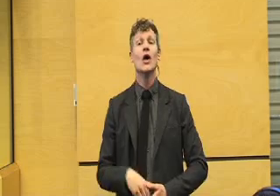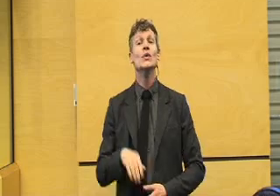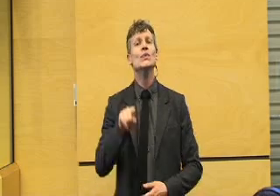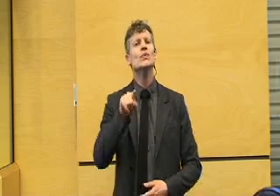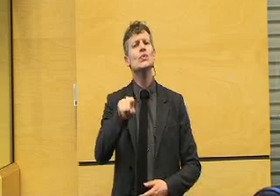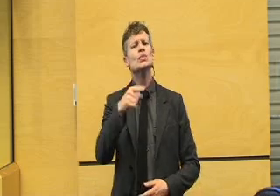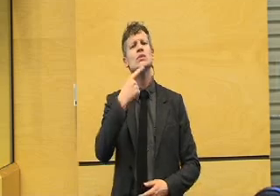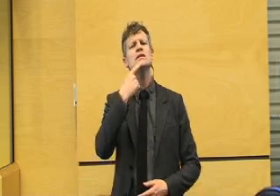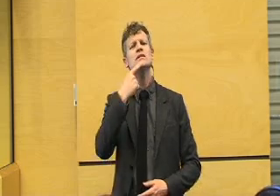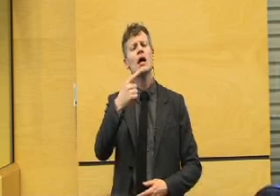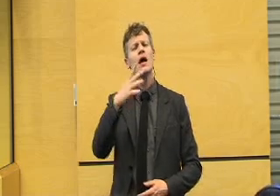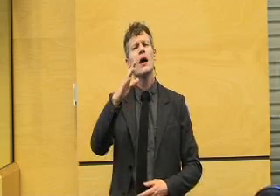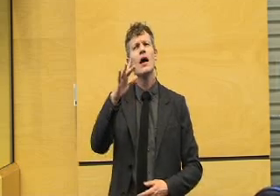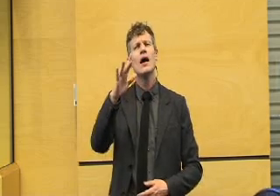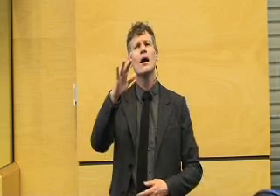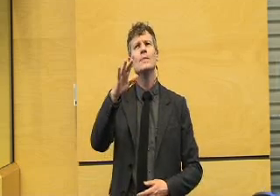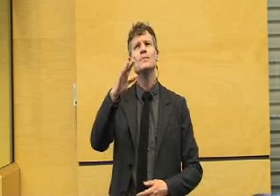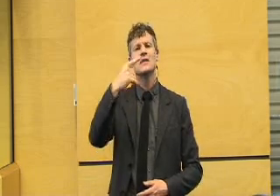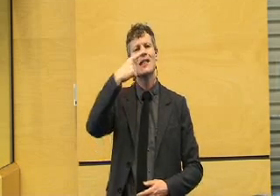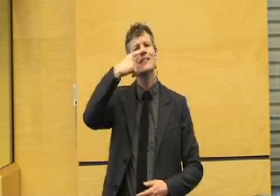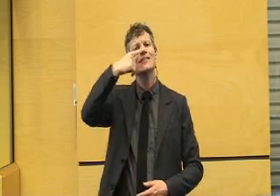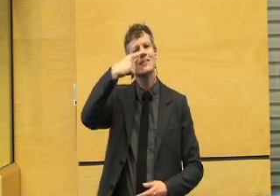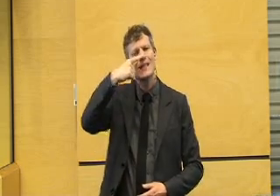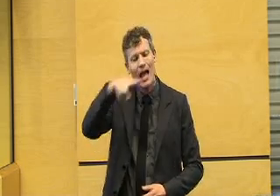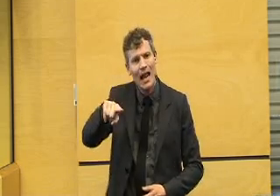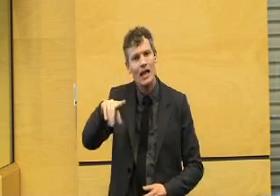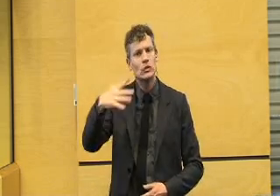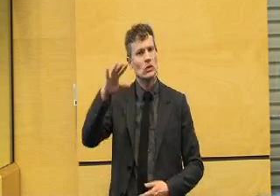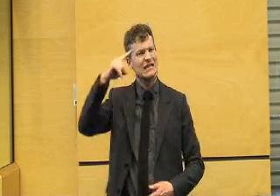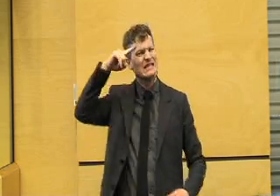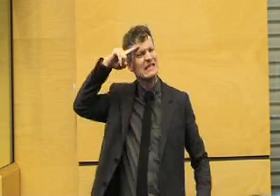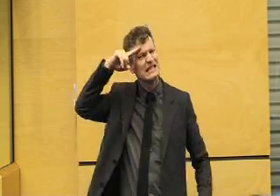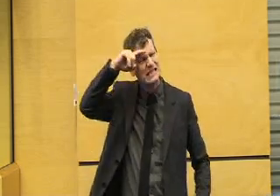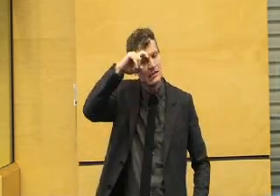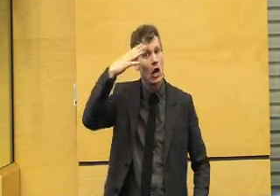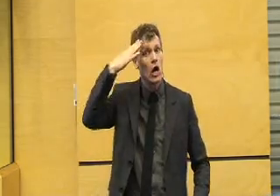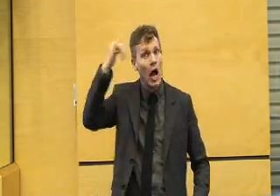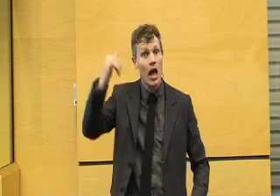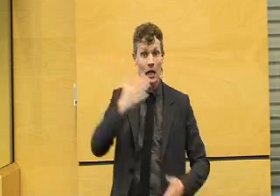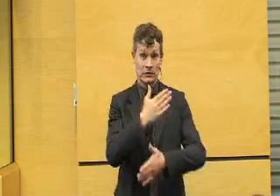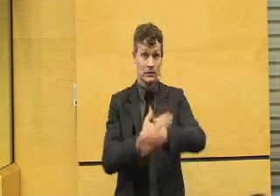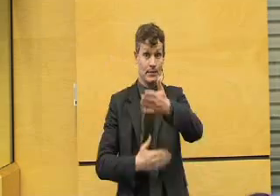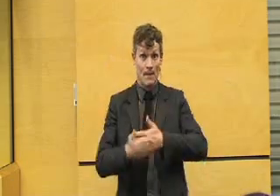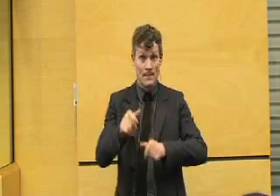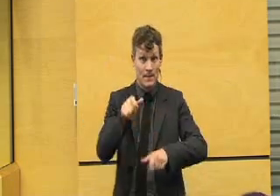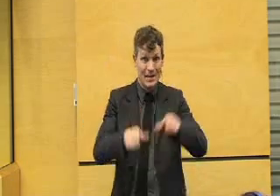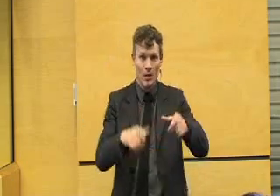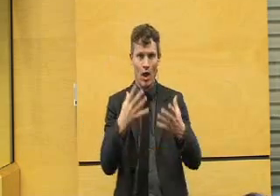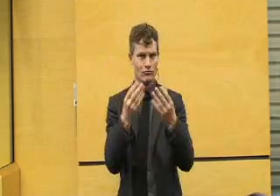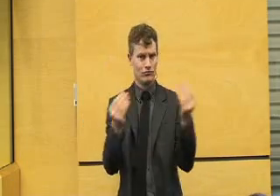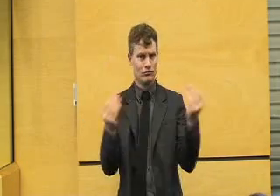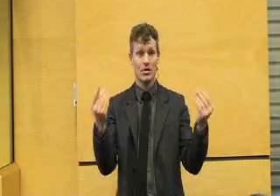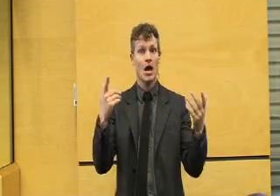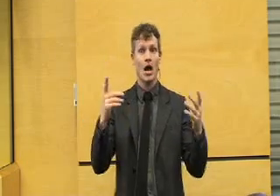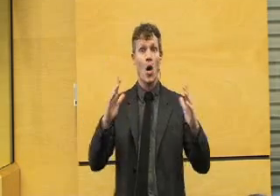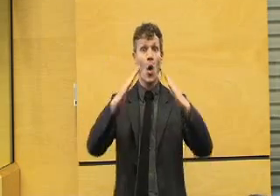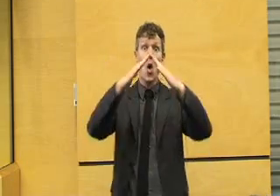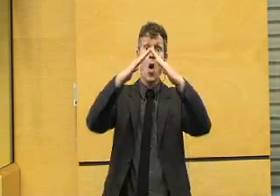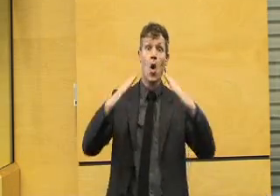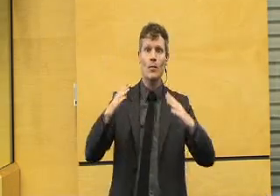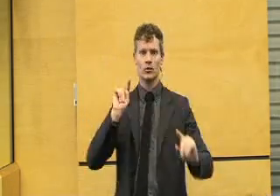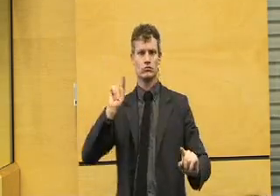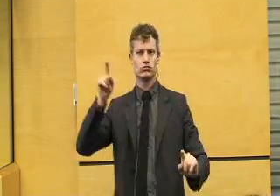challenge because many persons with disabilities live in rural areas. I believe in many states, persons